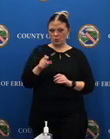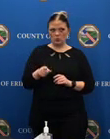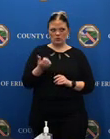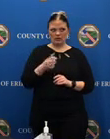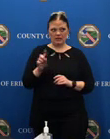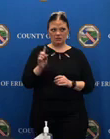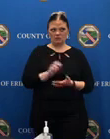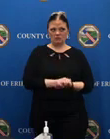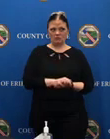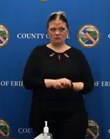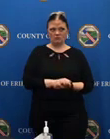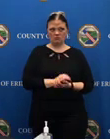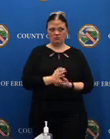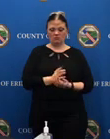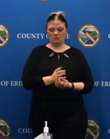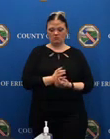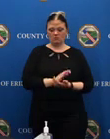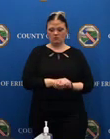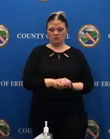Anyone on?